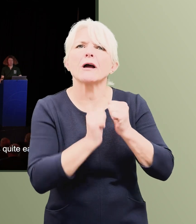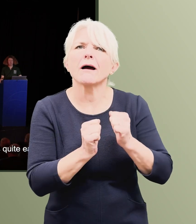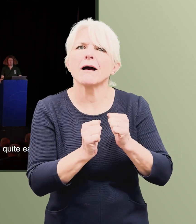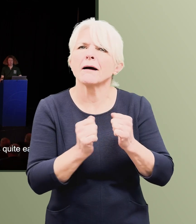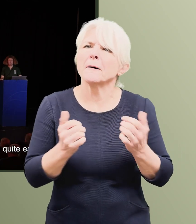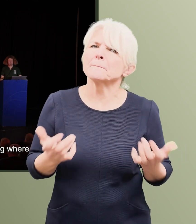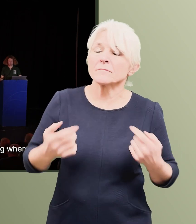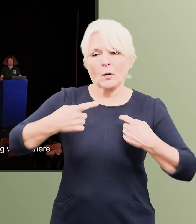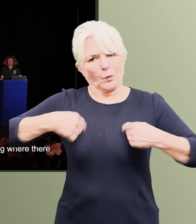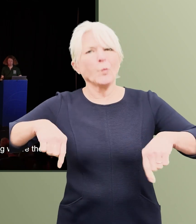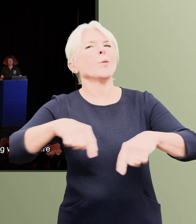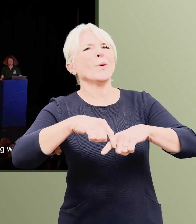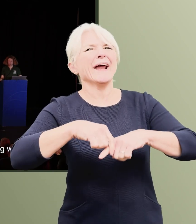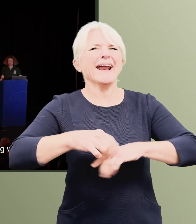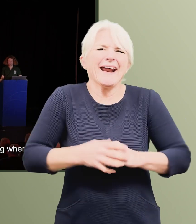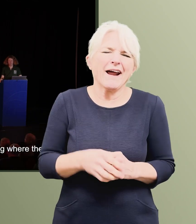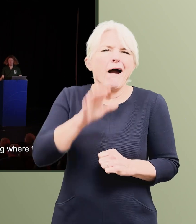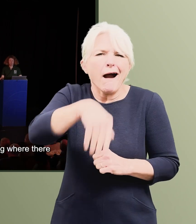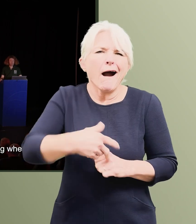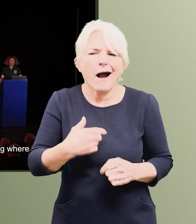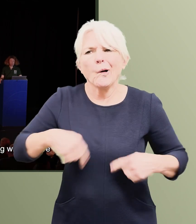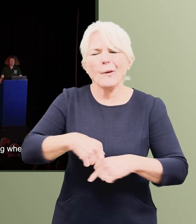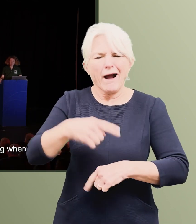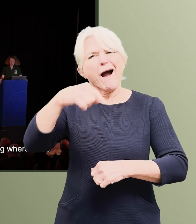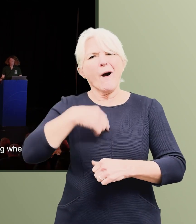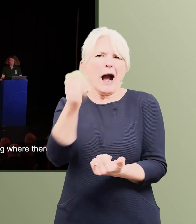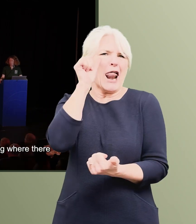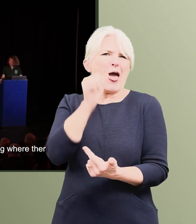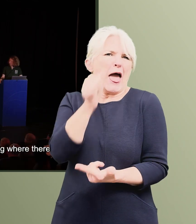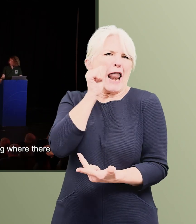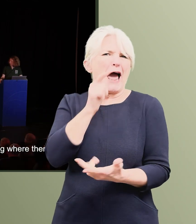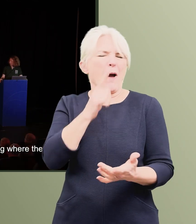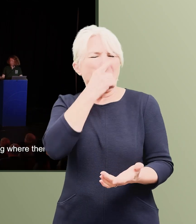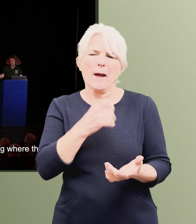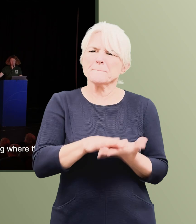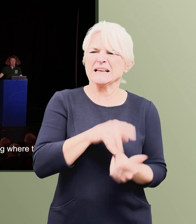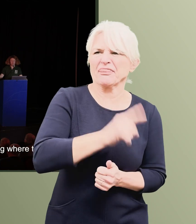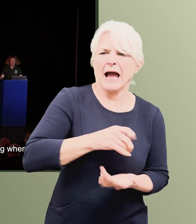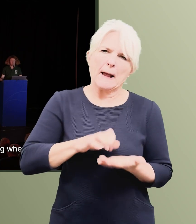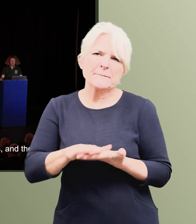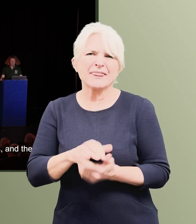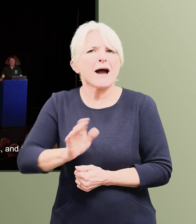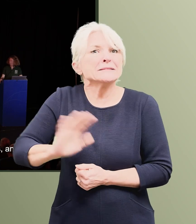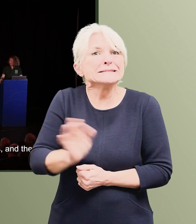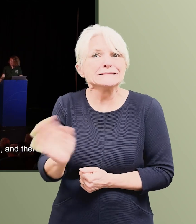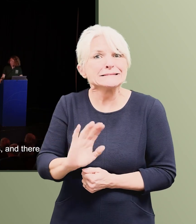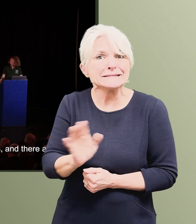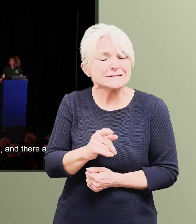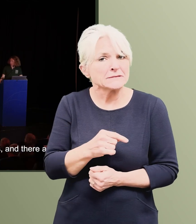archaeologists to slightly go over the top with our interpretation and infer meaning where there isn't any. But I think it's